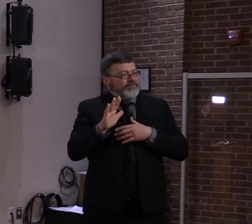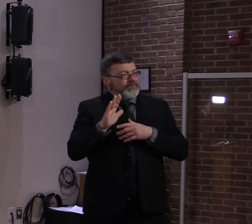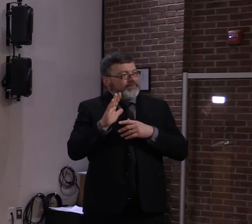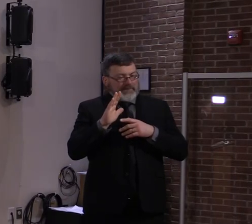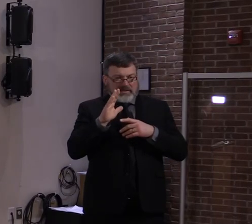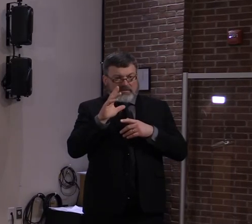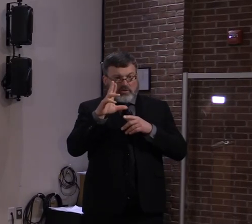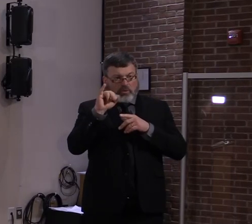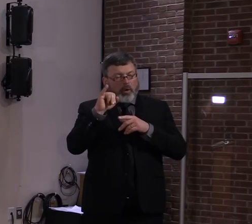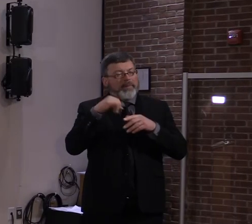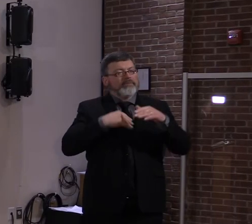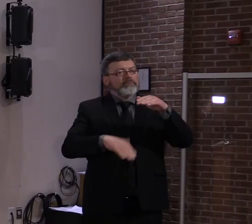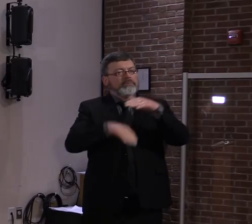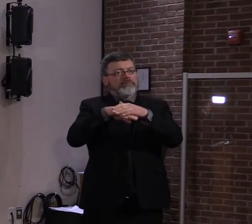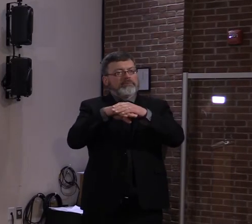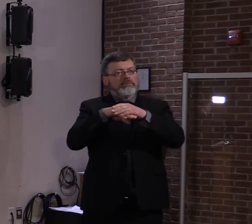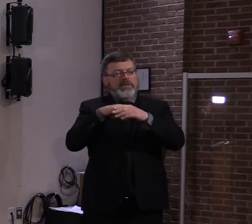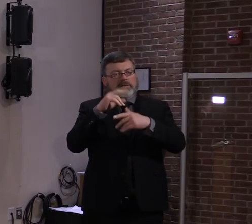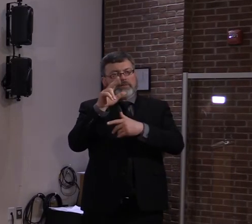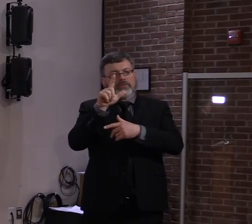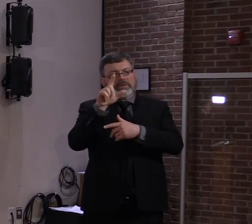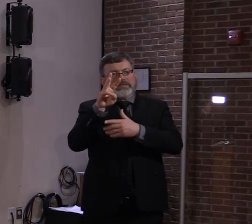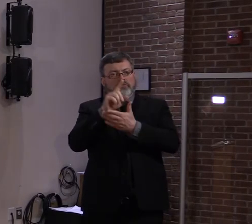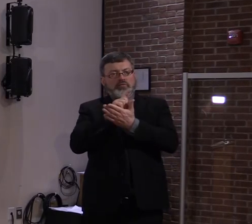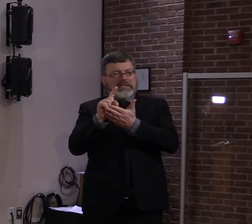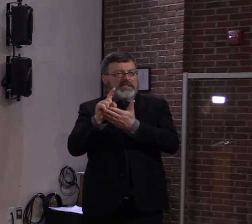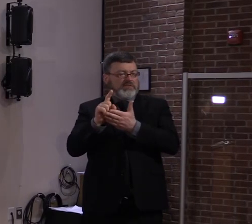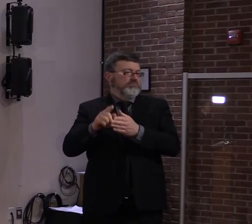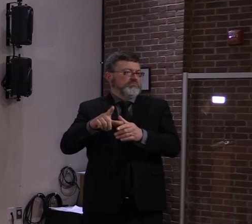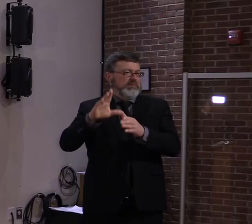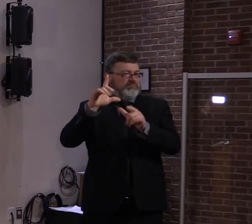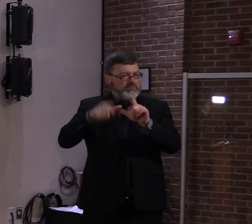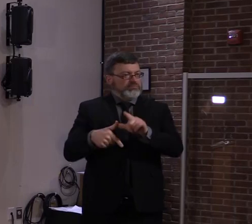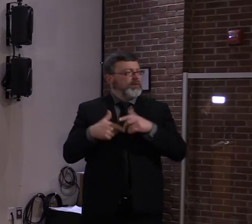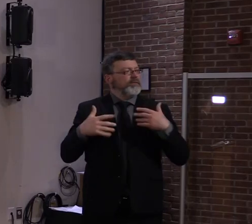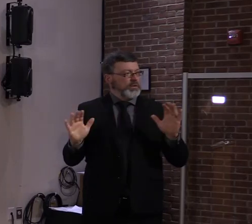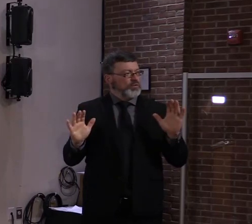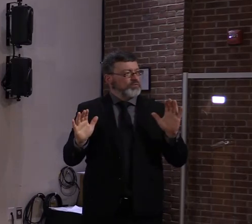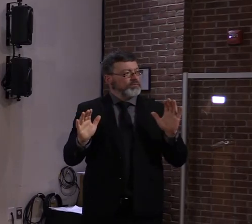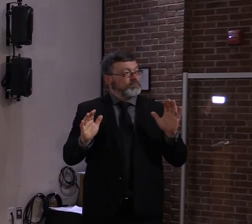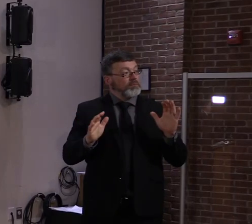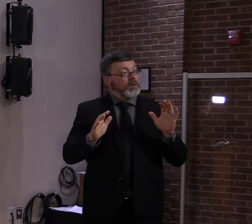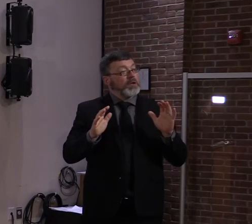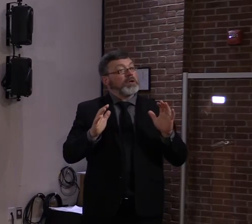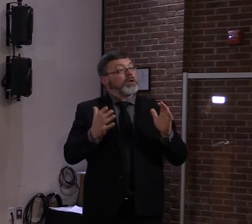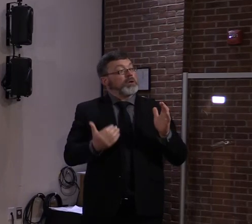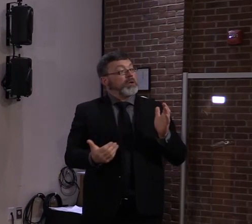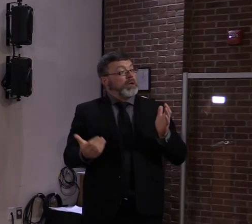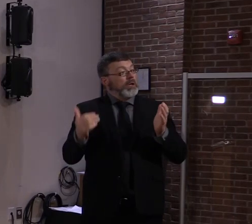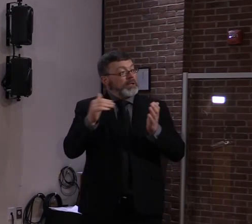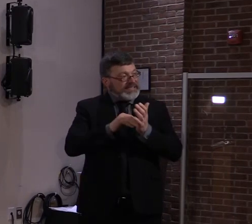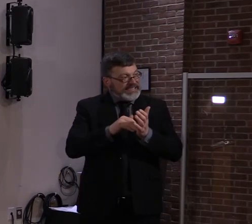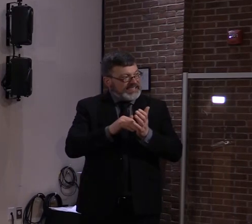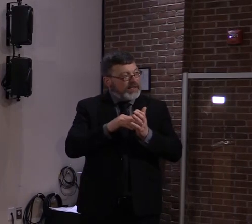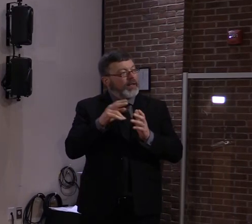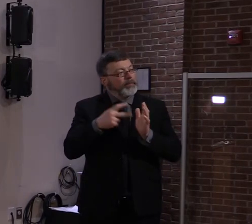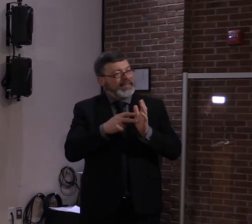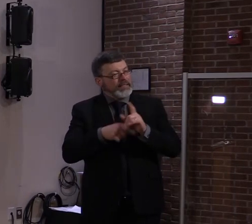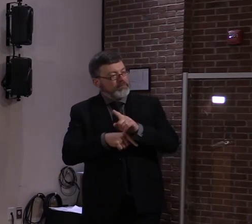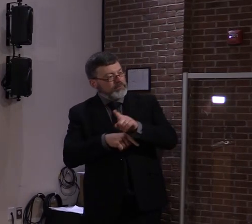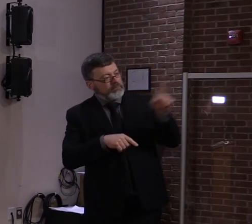are currently federally funded. So they would be on the extension program, the PEUC program,